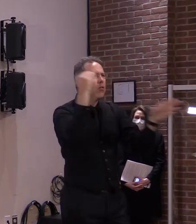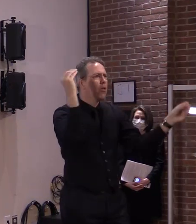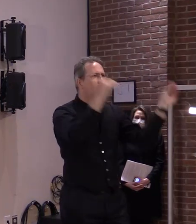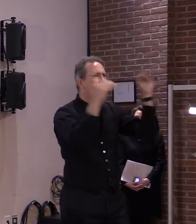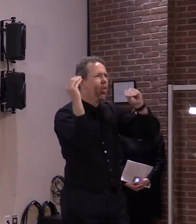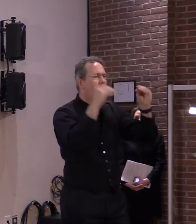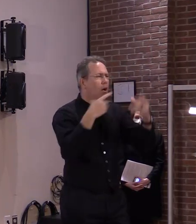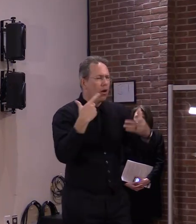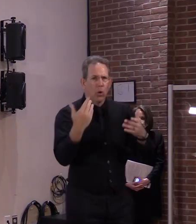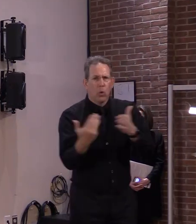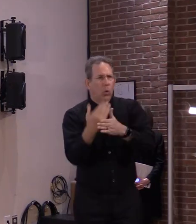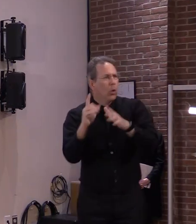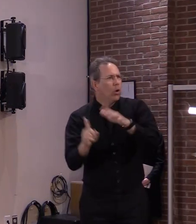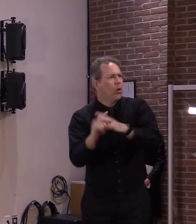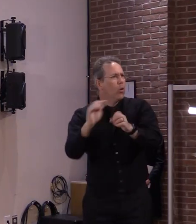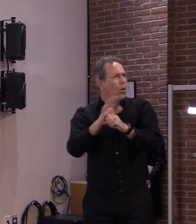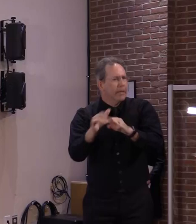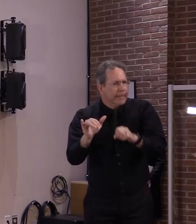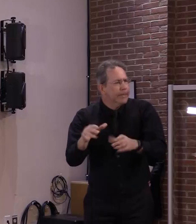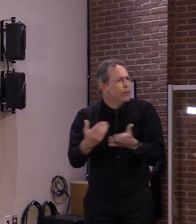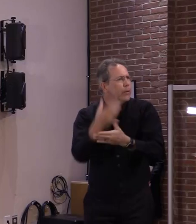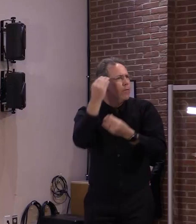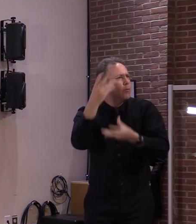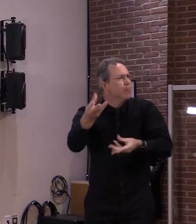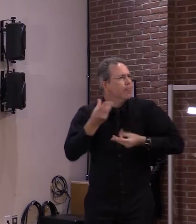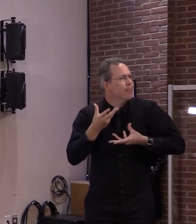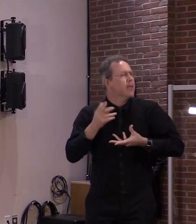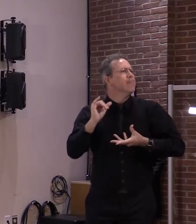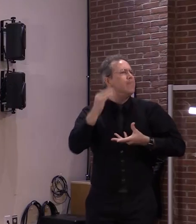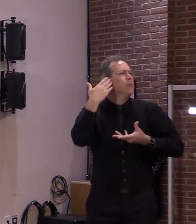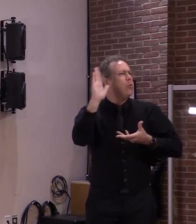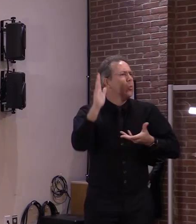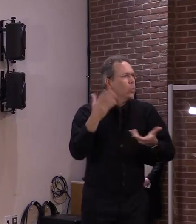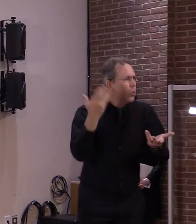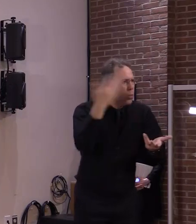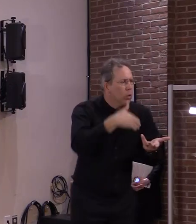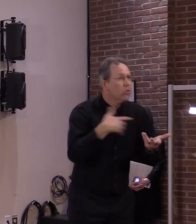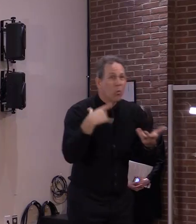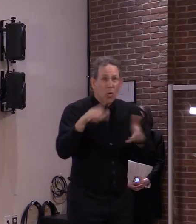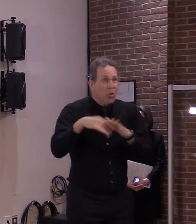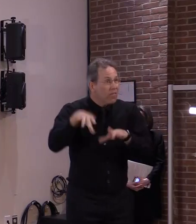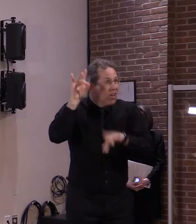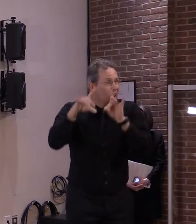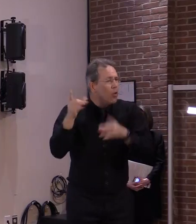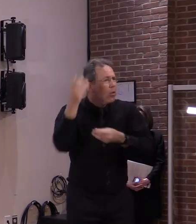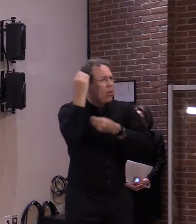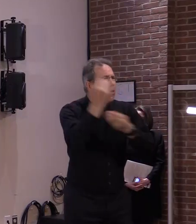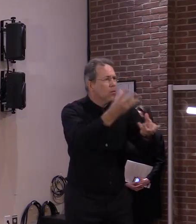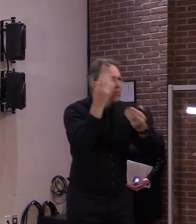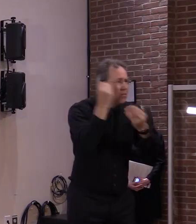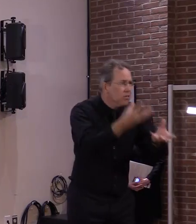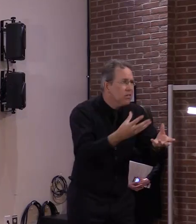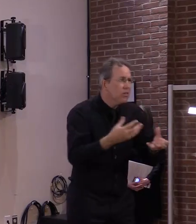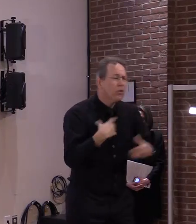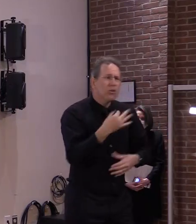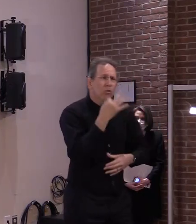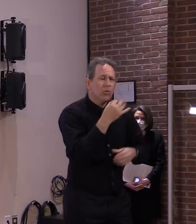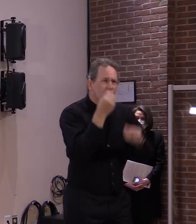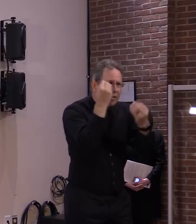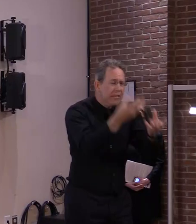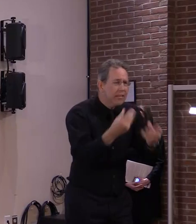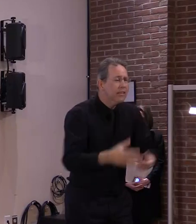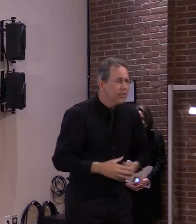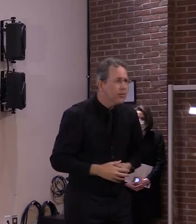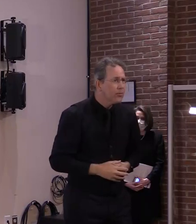rare events. Reporting them gives us a chance to help identify patients and look for signals among vaccine breakthrough